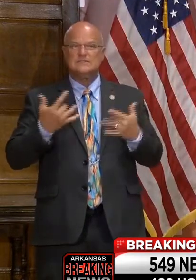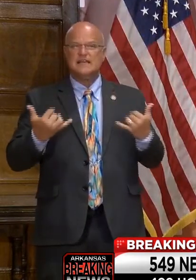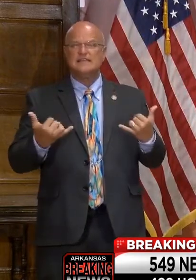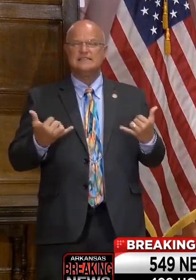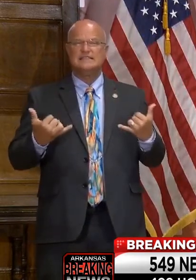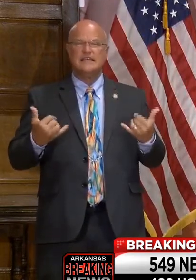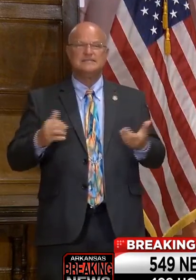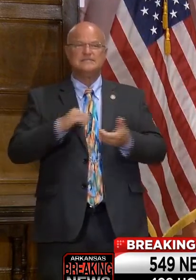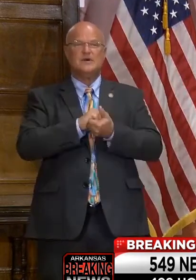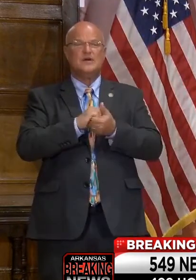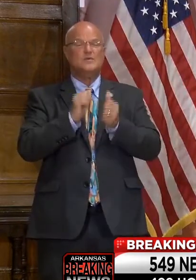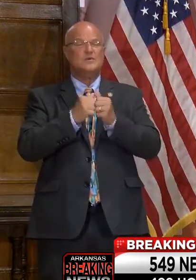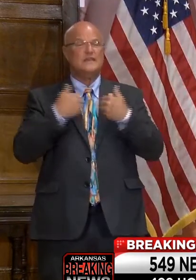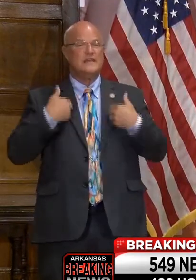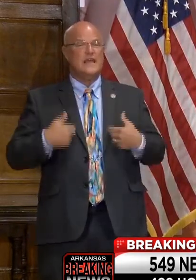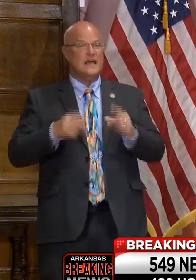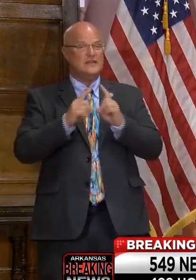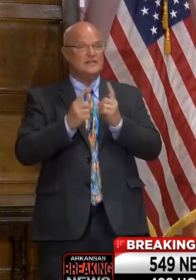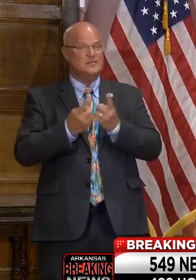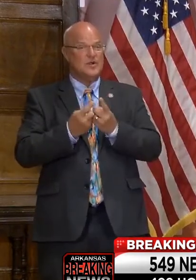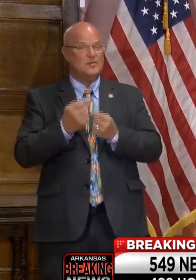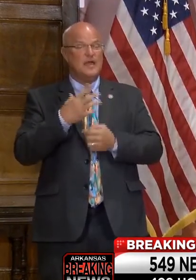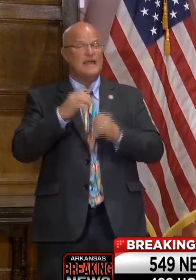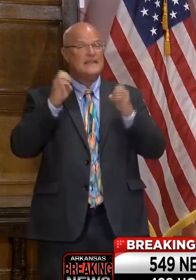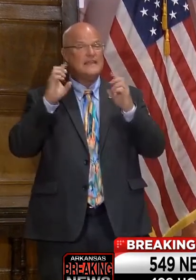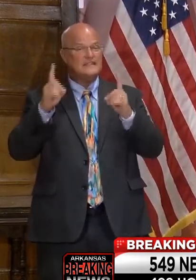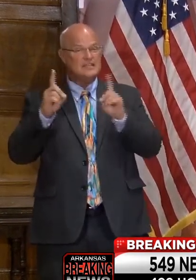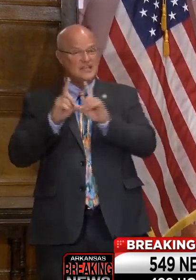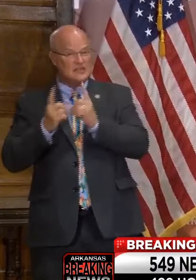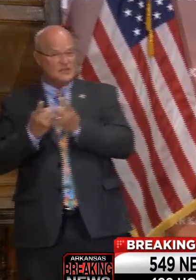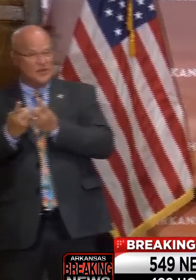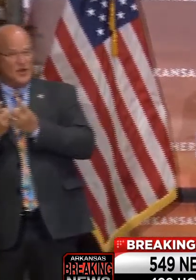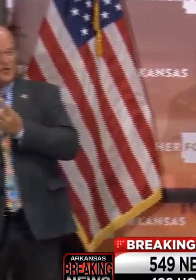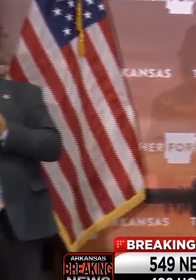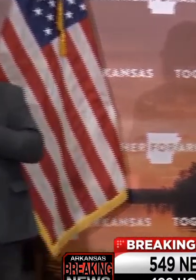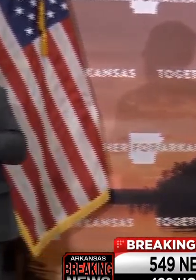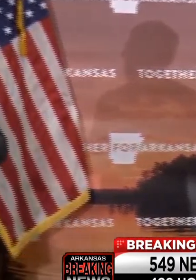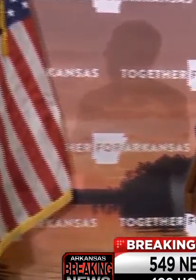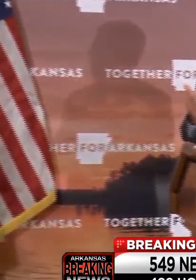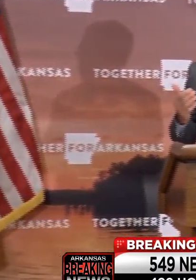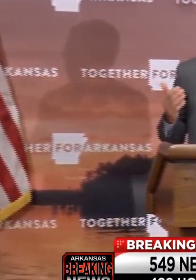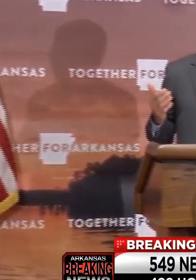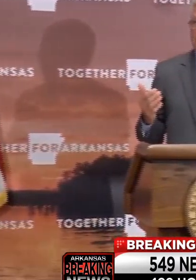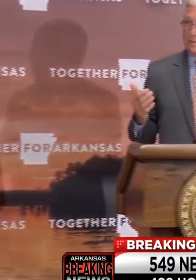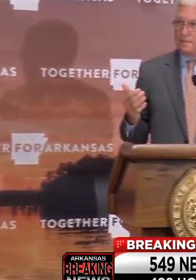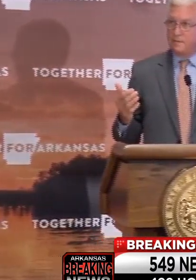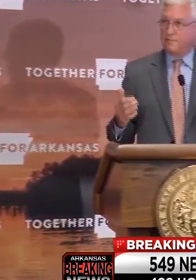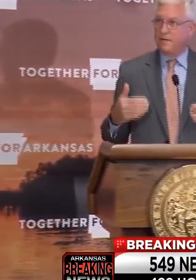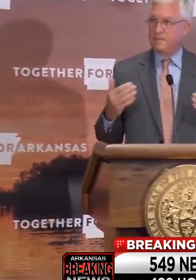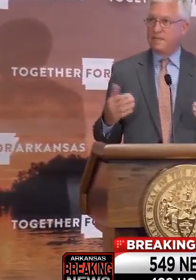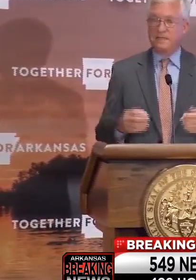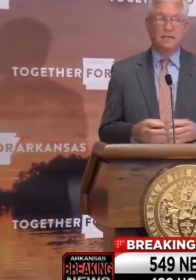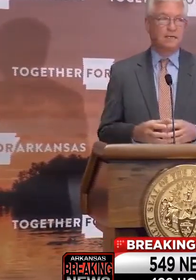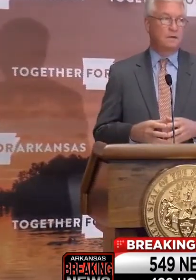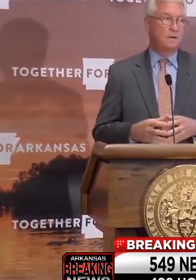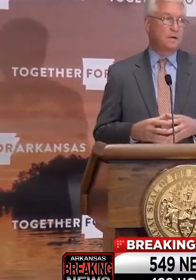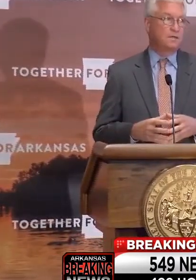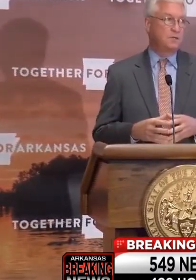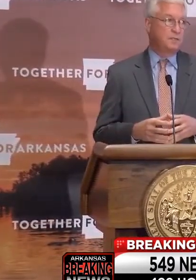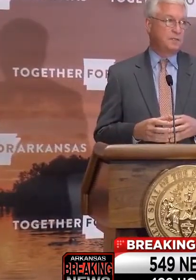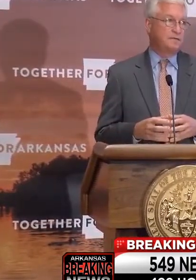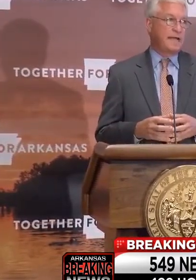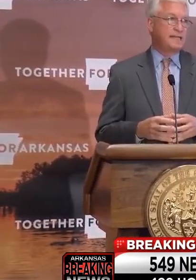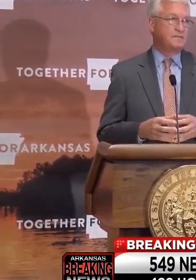in partnership with the Health Department and the Education Department to update the data that we put out last week. So we have updated data